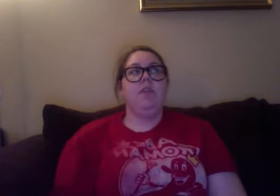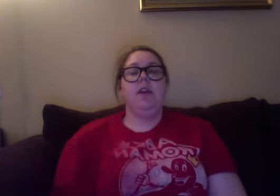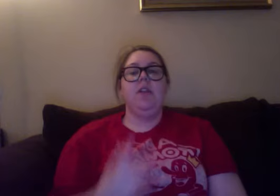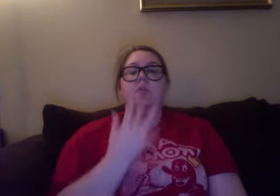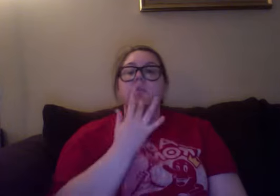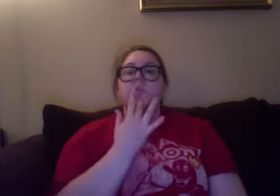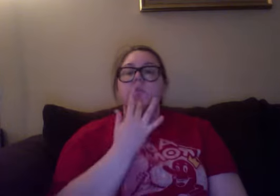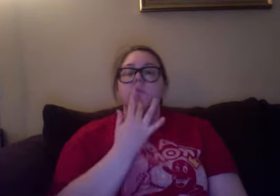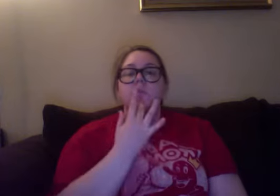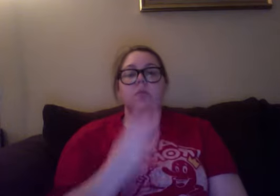favorite,